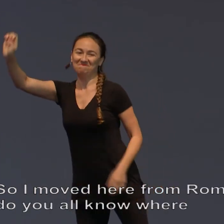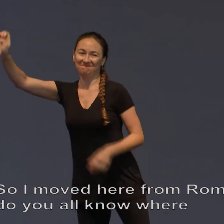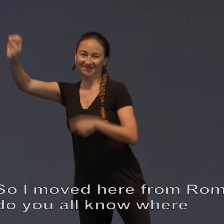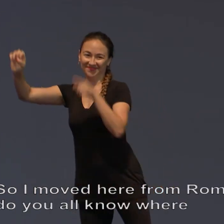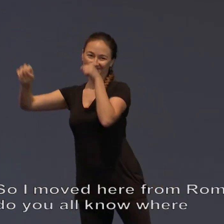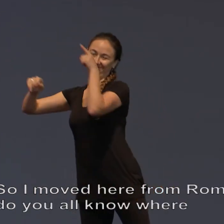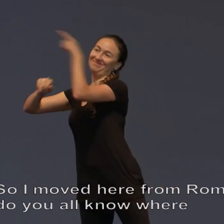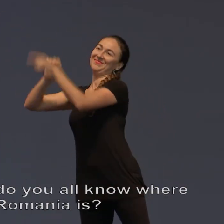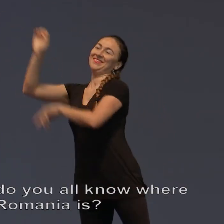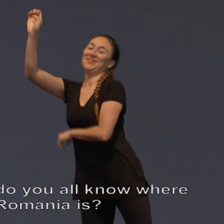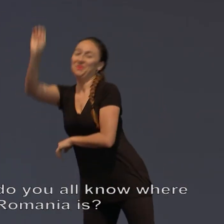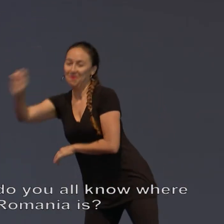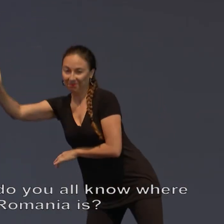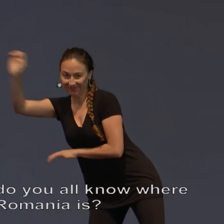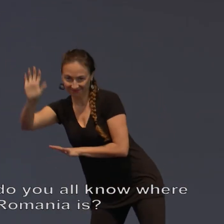In Europe.